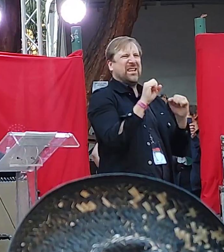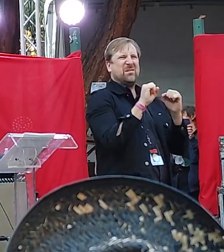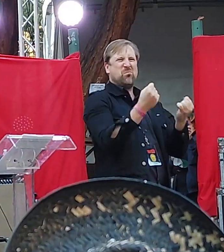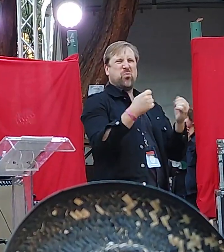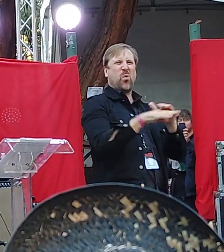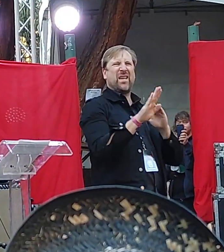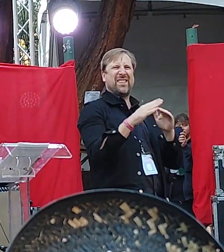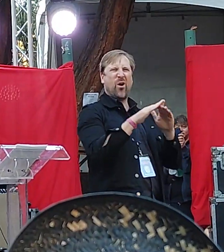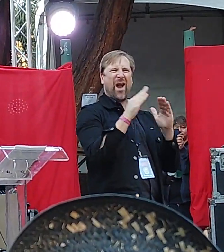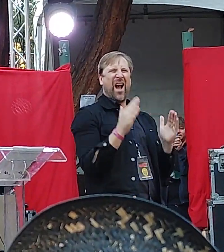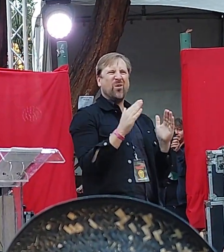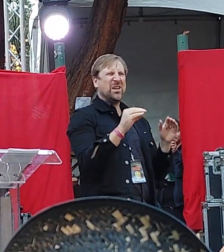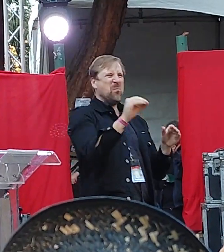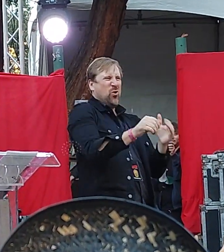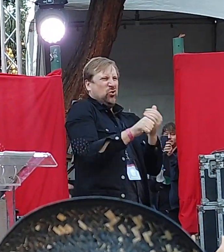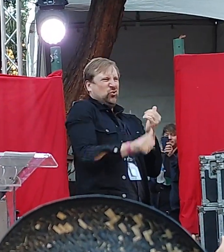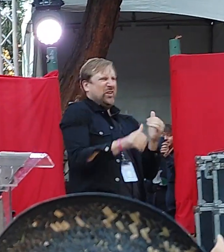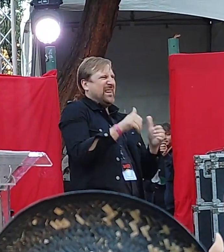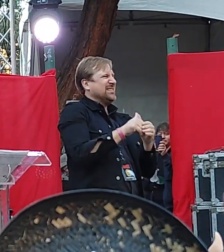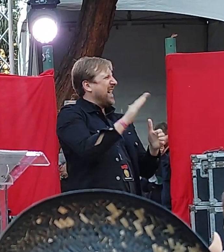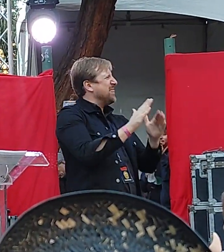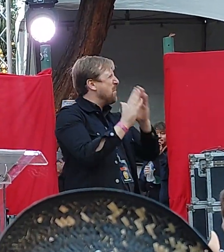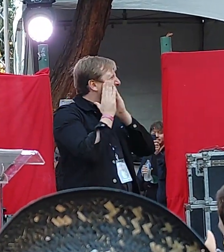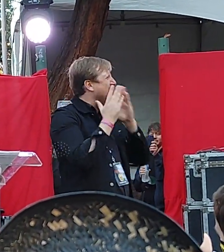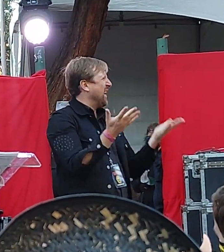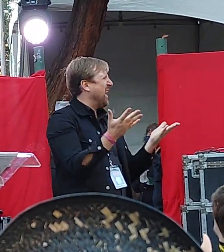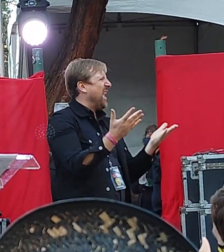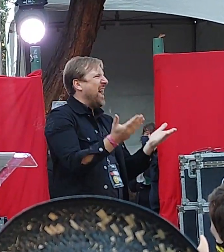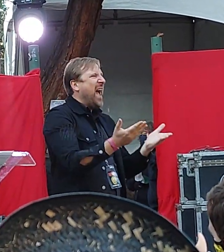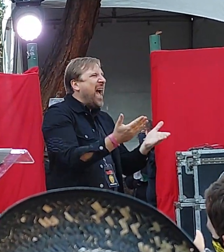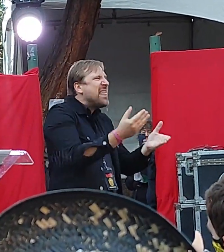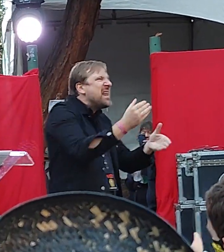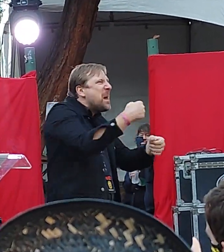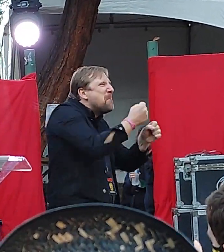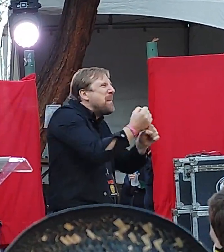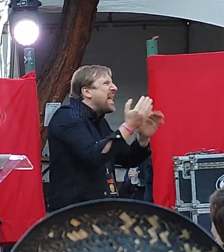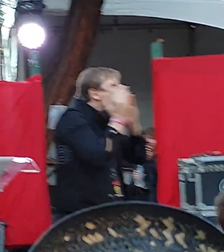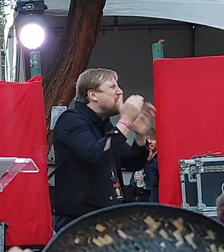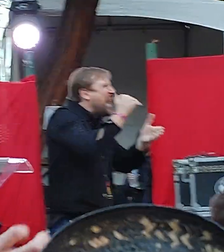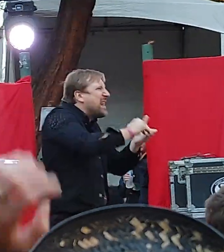their houses, they put turds inside their bed and remade the bed.